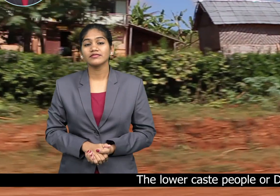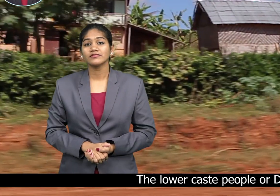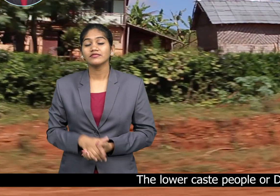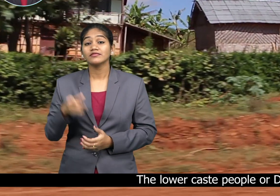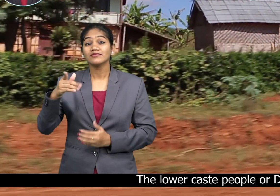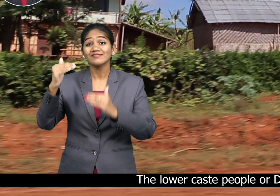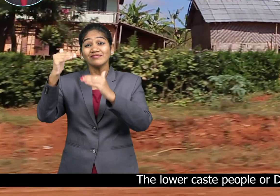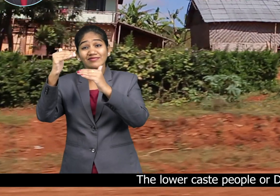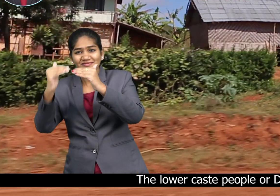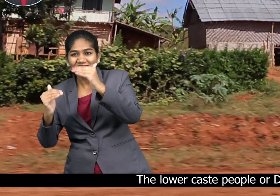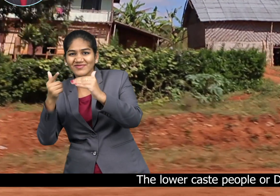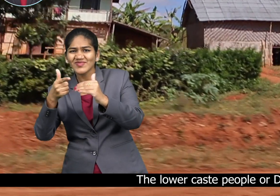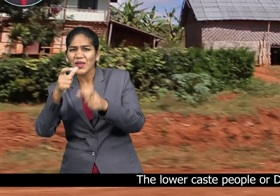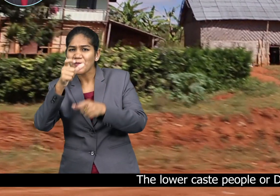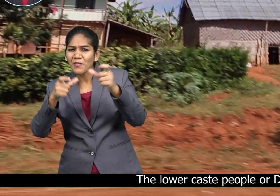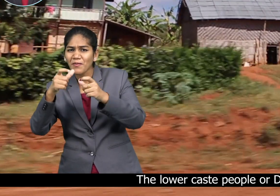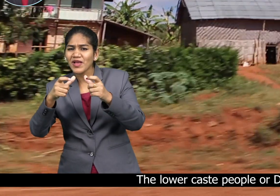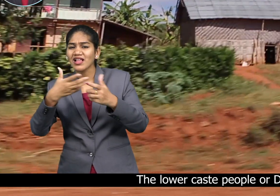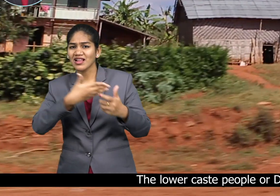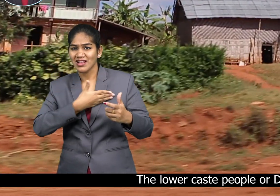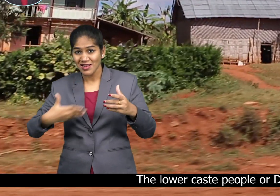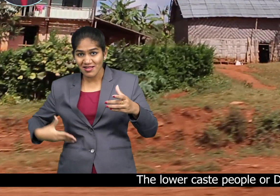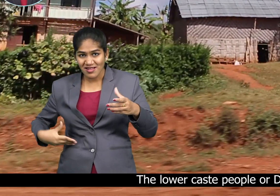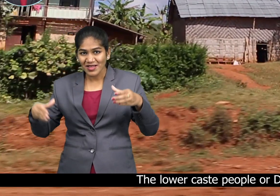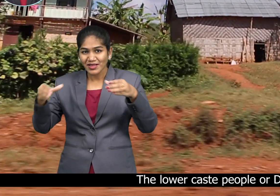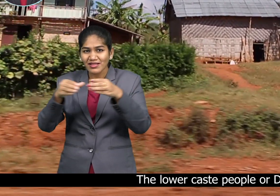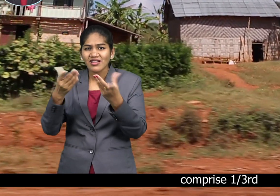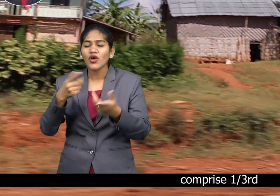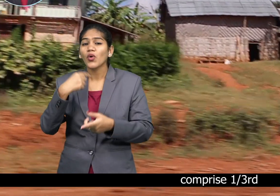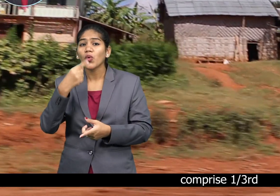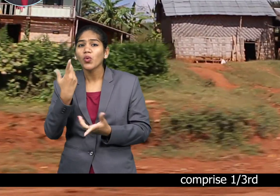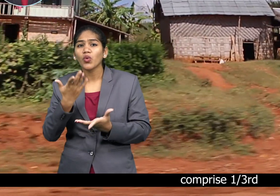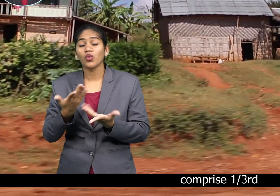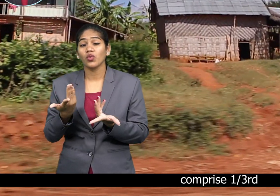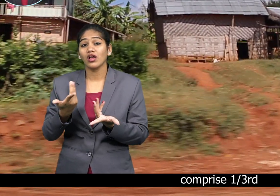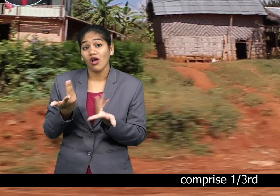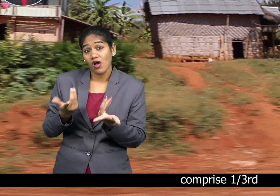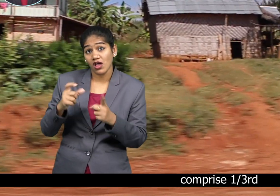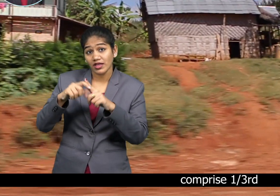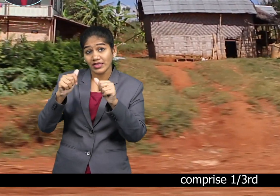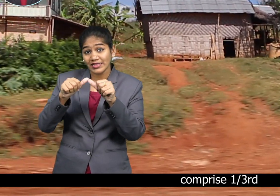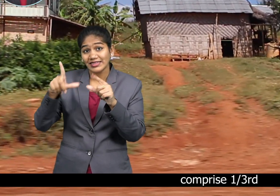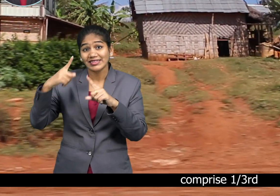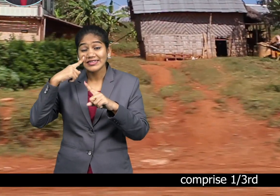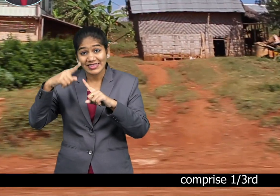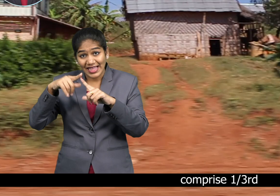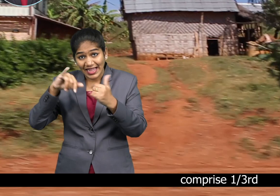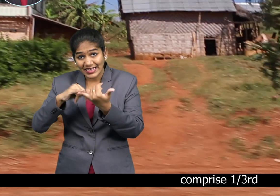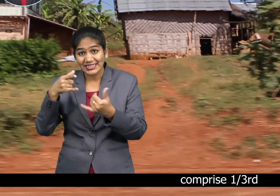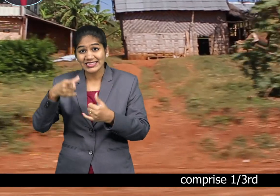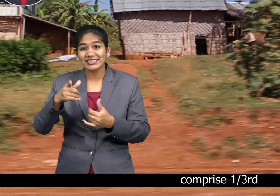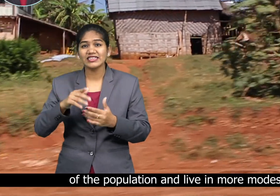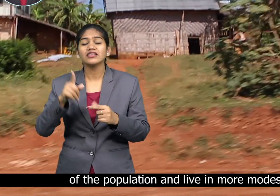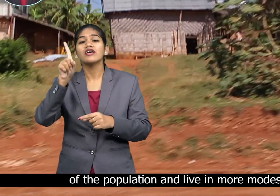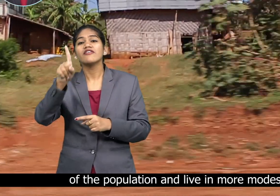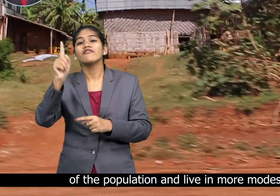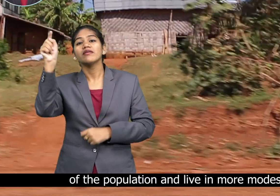The lower caste people, or Dalits, comprise 1/3 of the